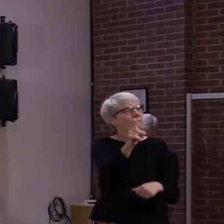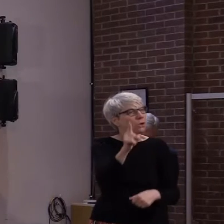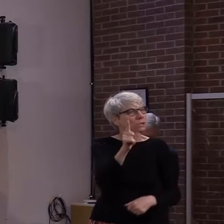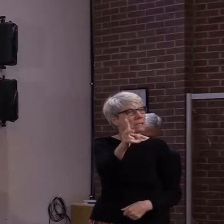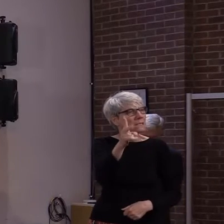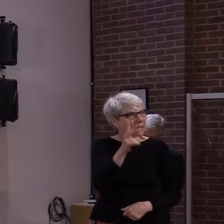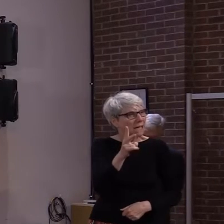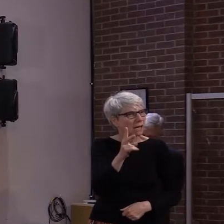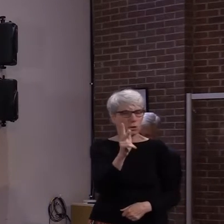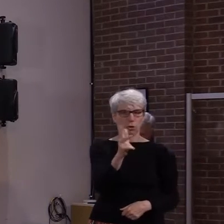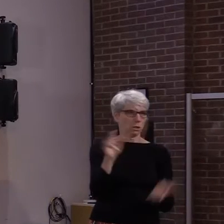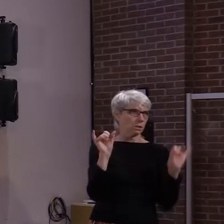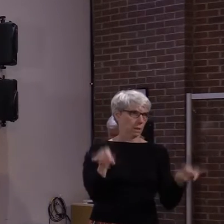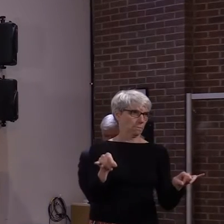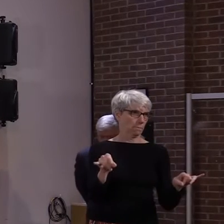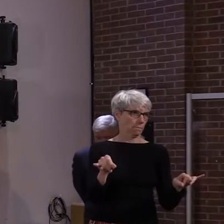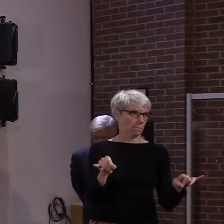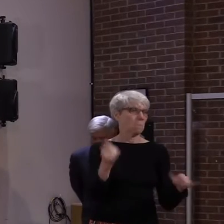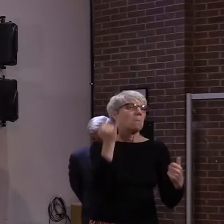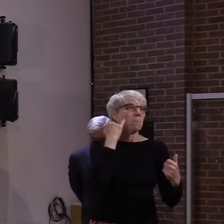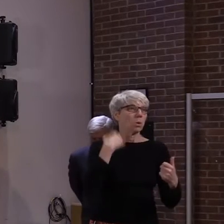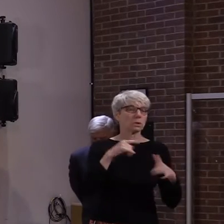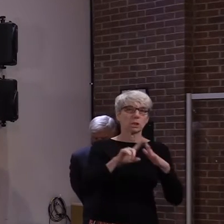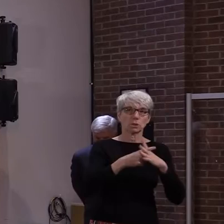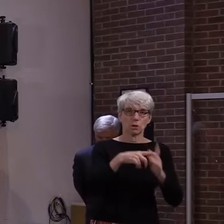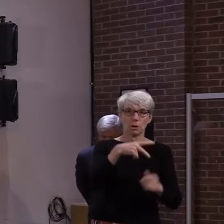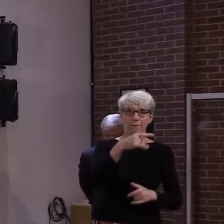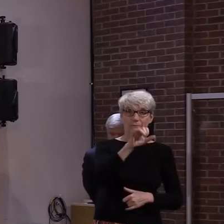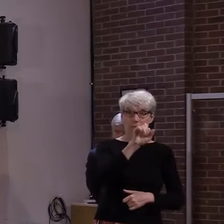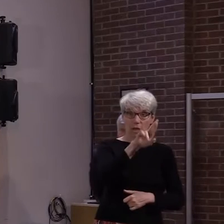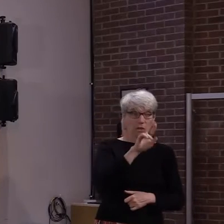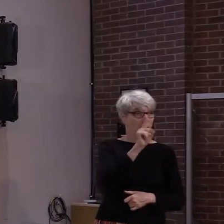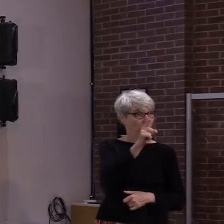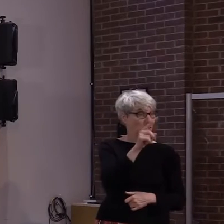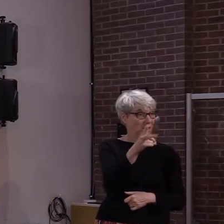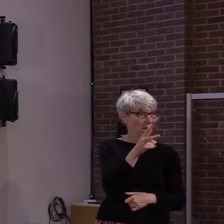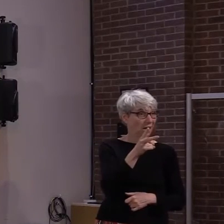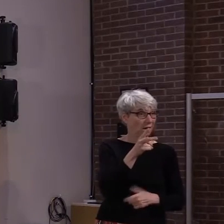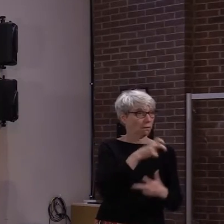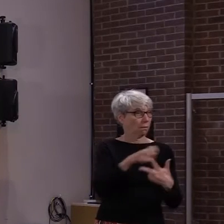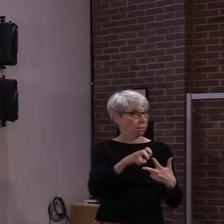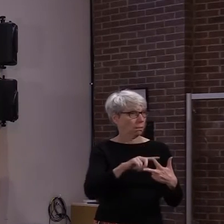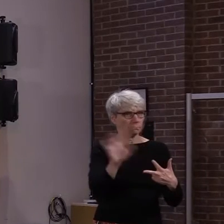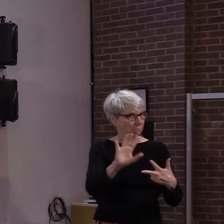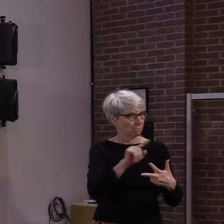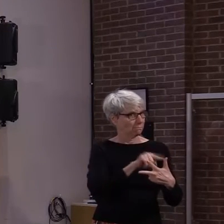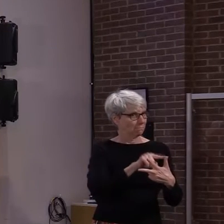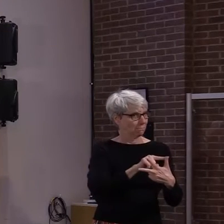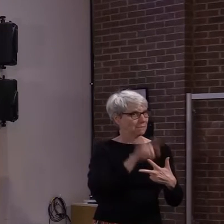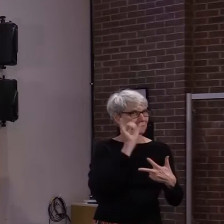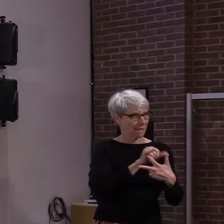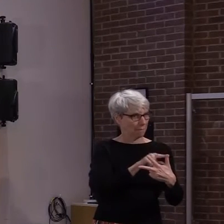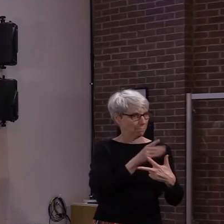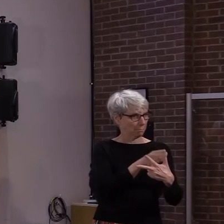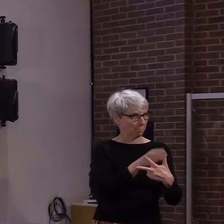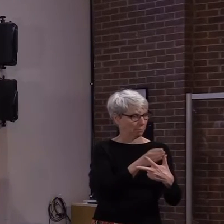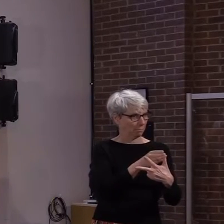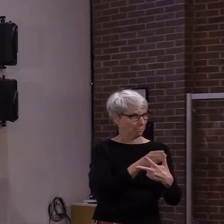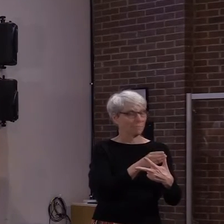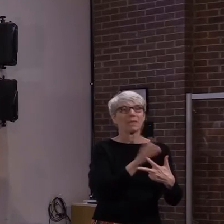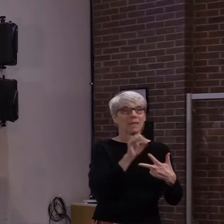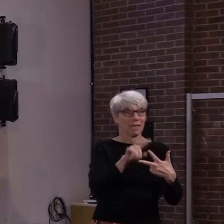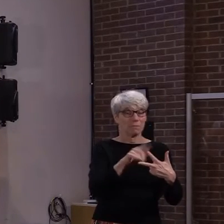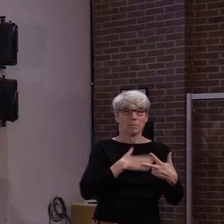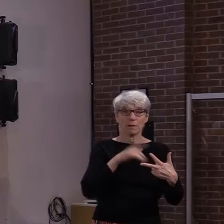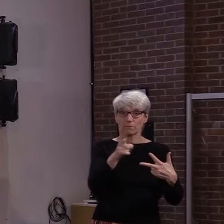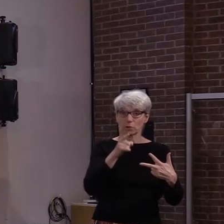two-dose messenger RNA series. If you got Pfizer, you should be getting your third dose as Pfizer. If you got Moderna,